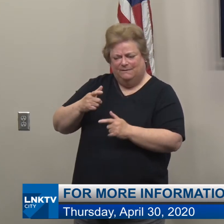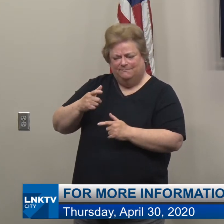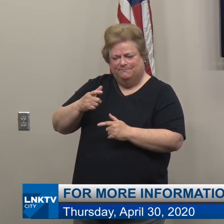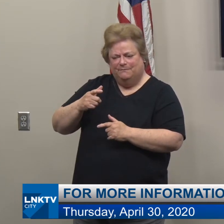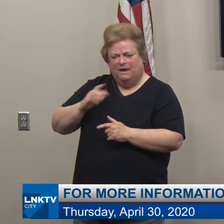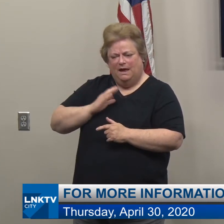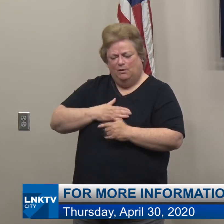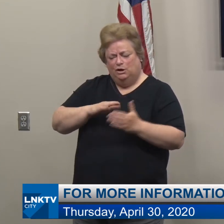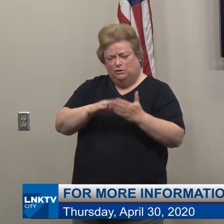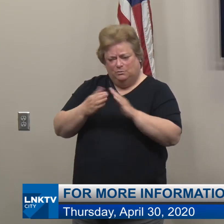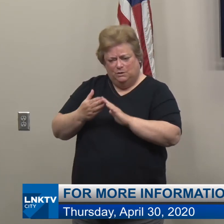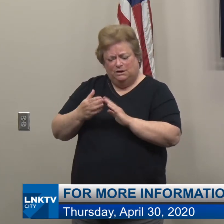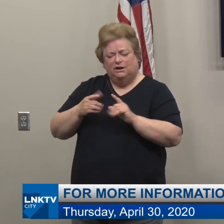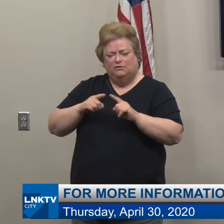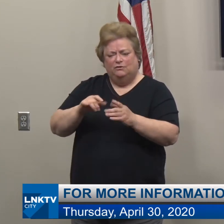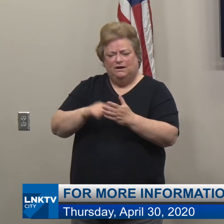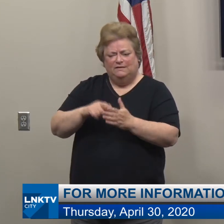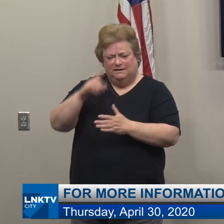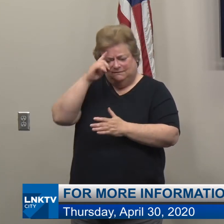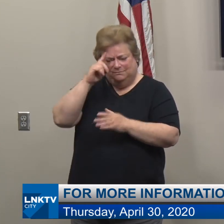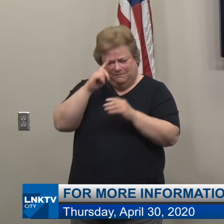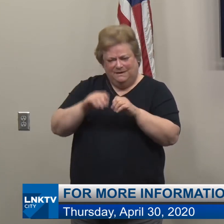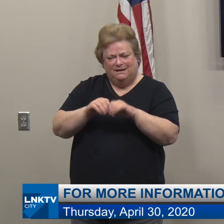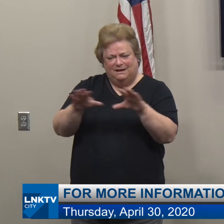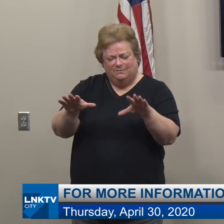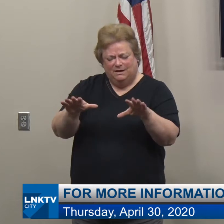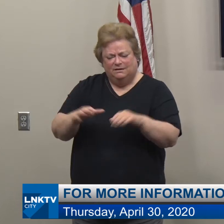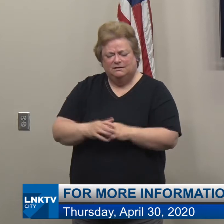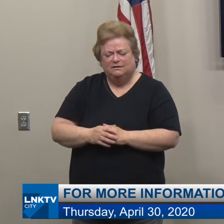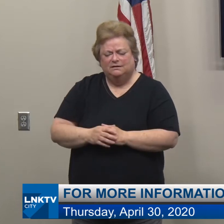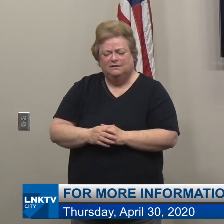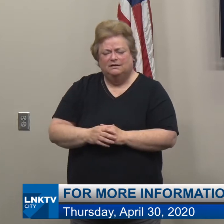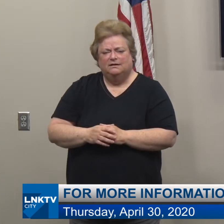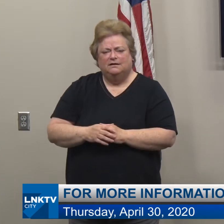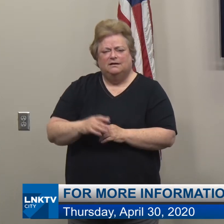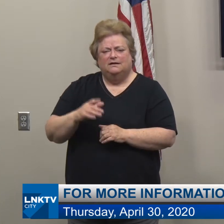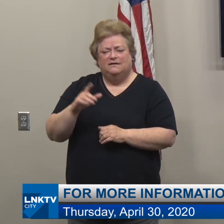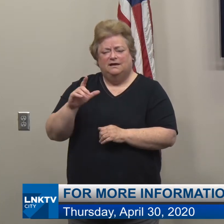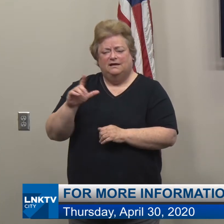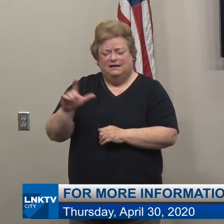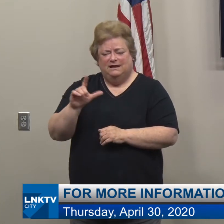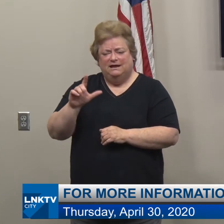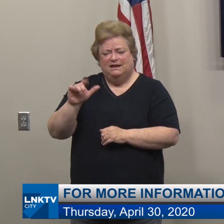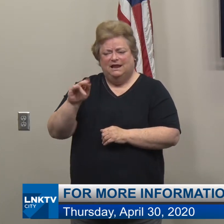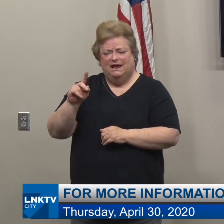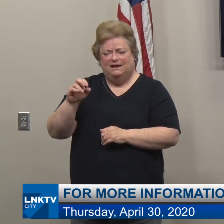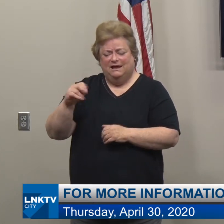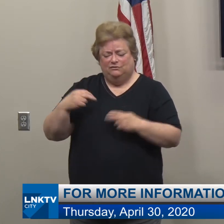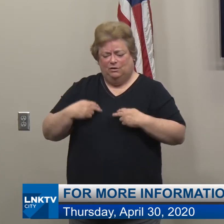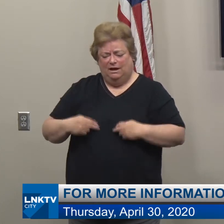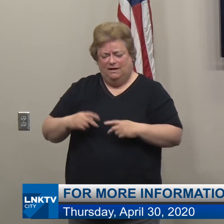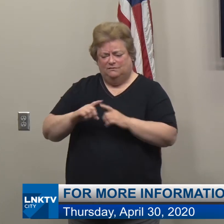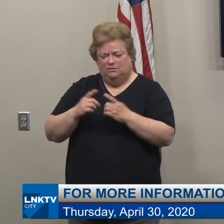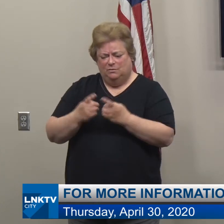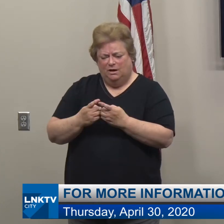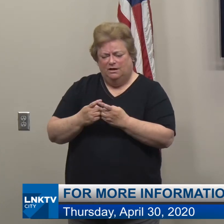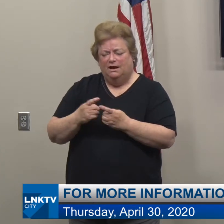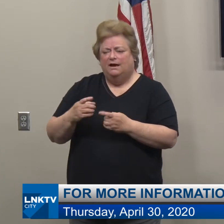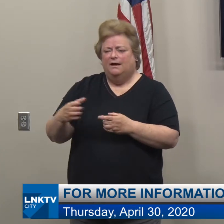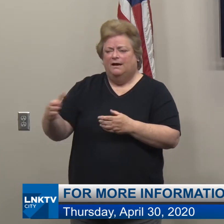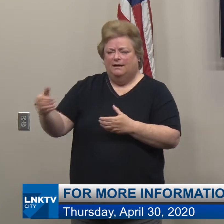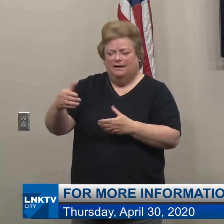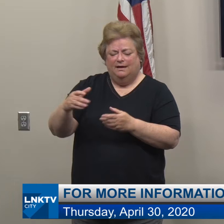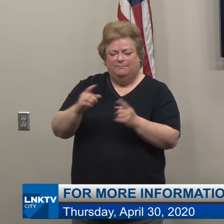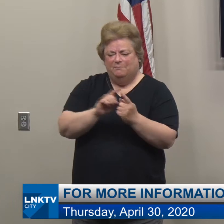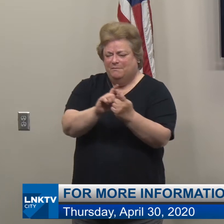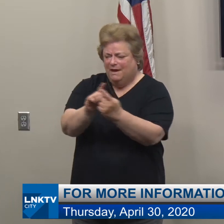pandemic. In the earliest stages of this pandemic, the Lincoln-Lancaster County Health Department convened school leaders throughout our